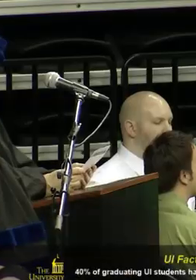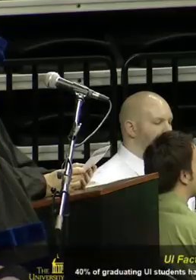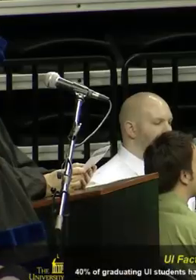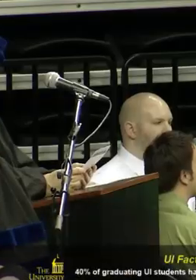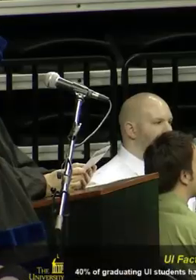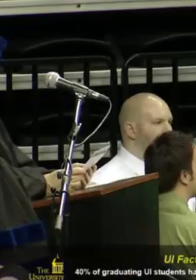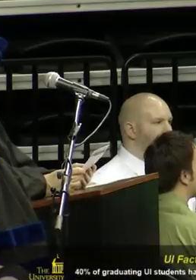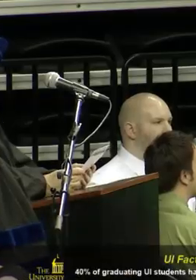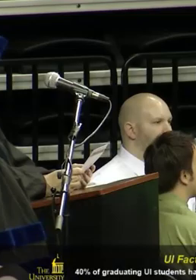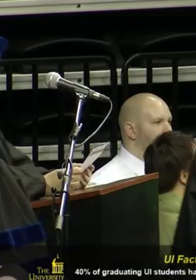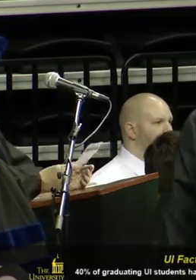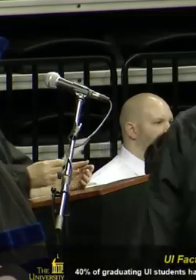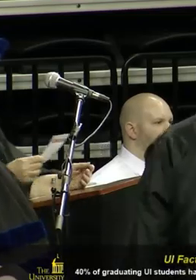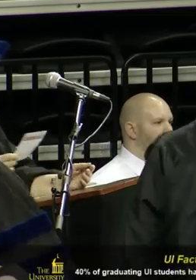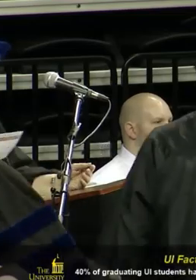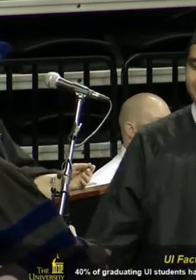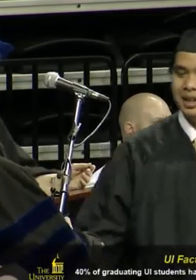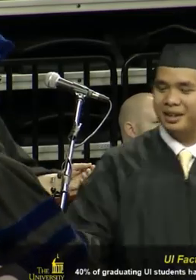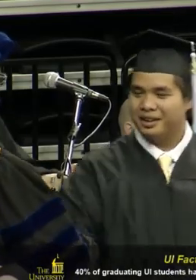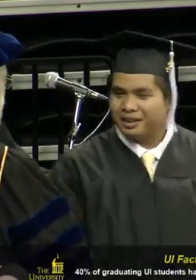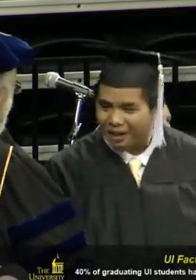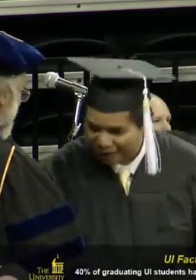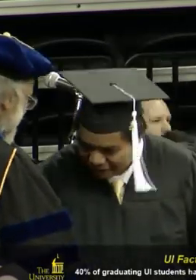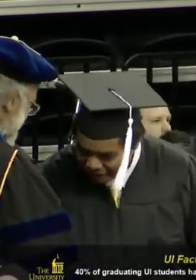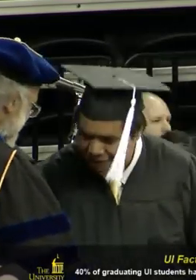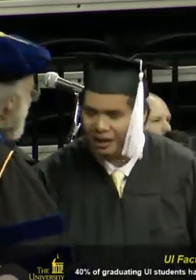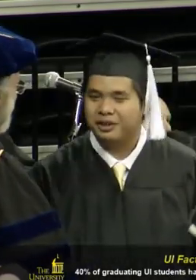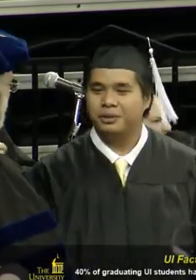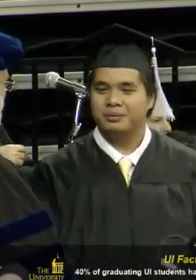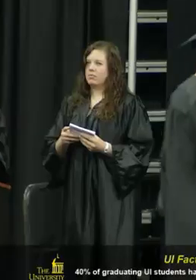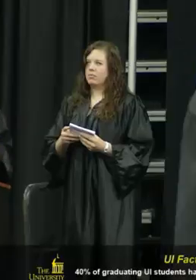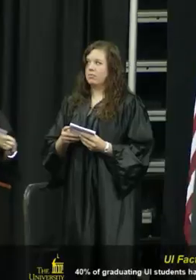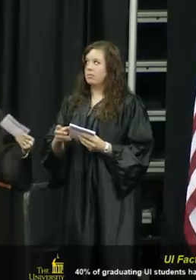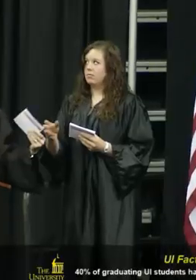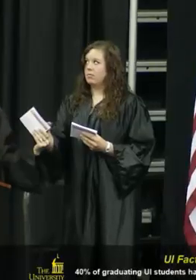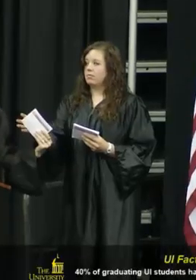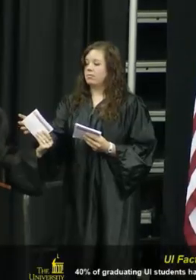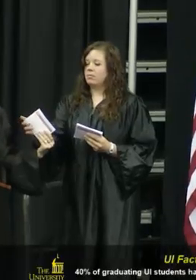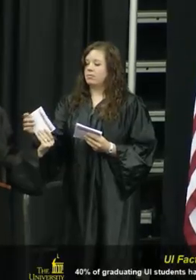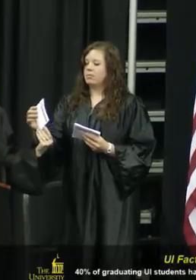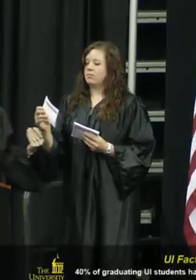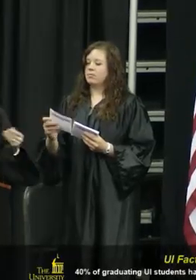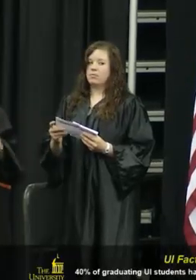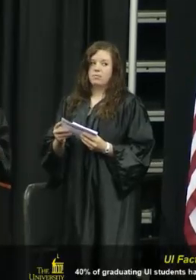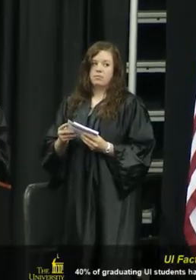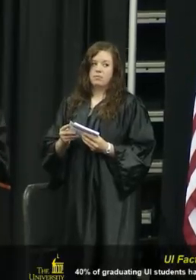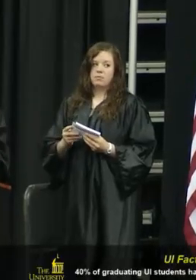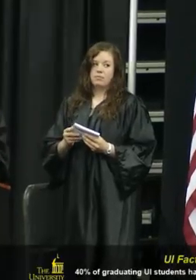Surakun Leckler. Nathan Belukoff, honors in biology.